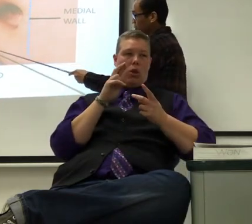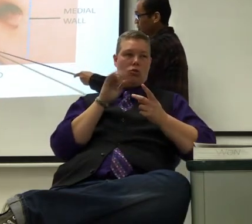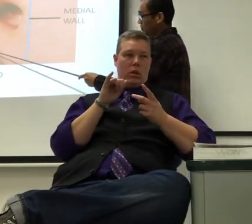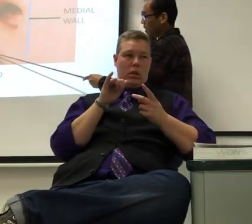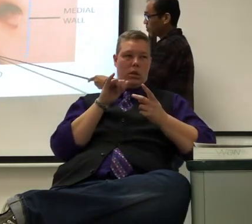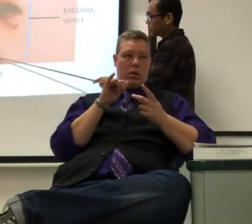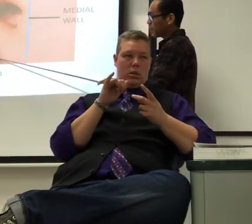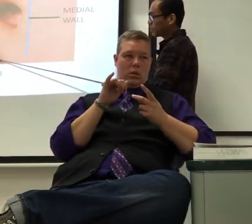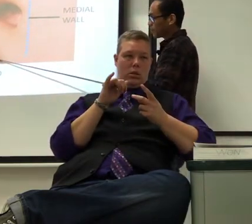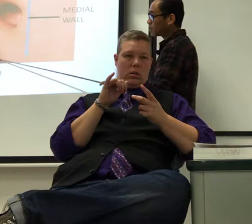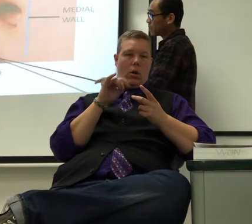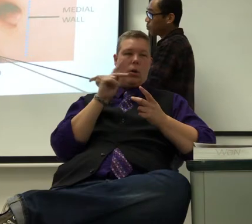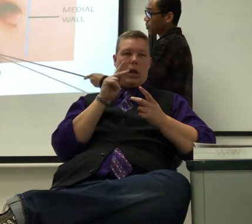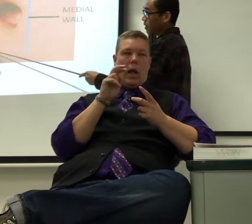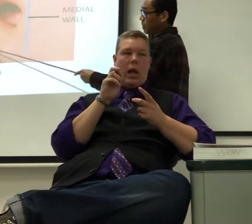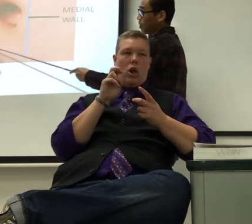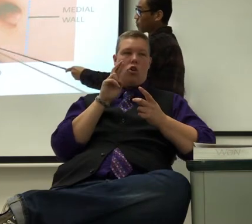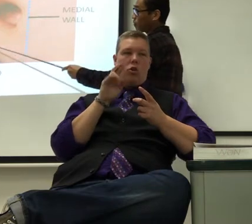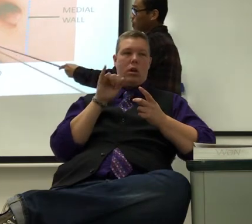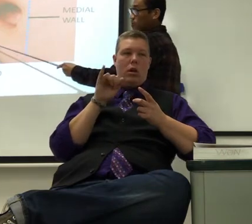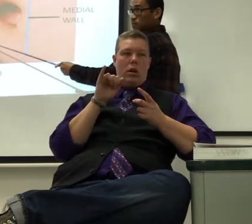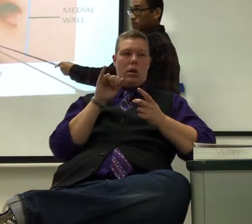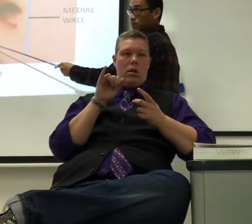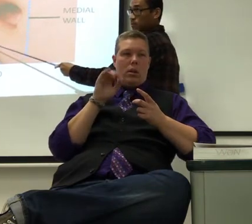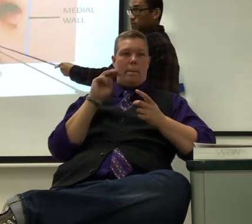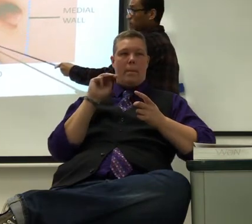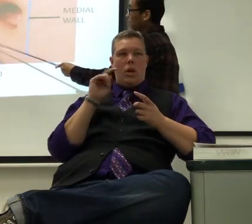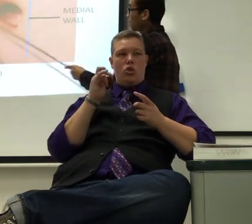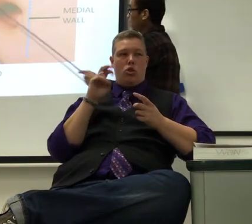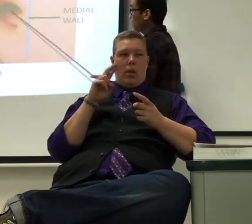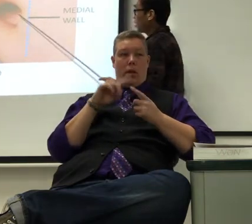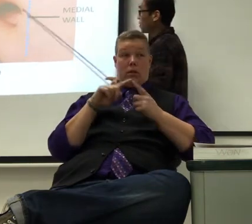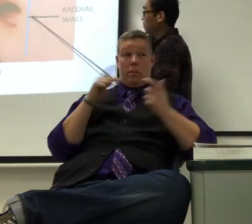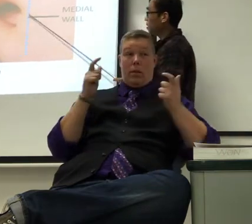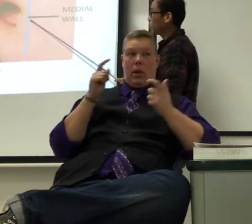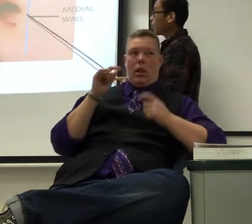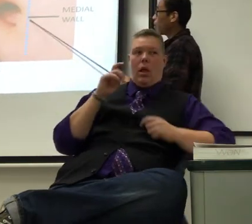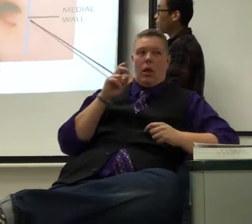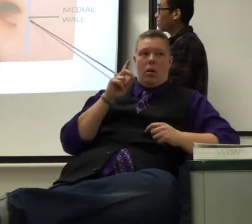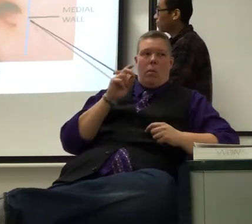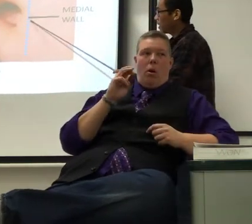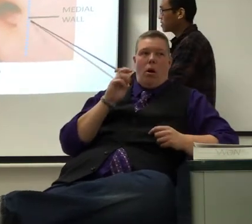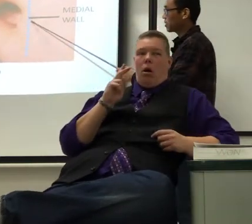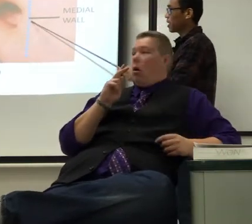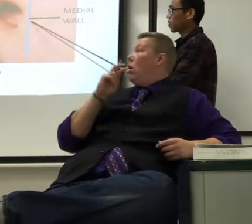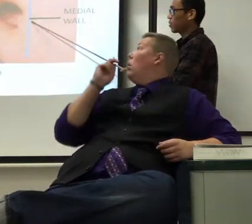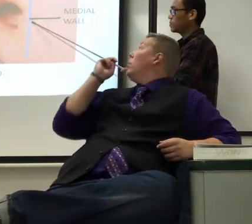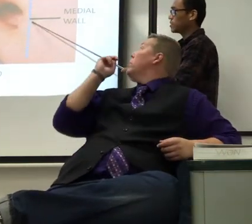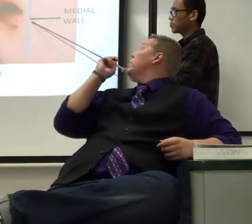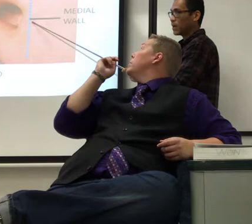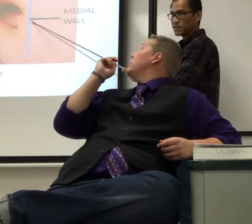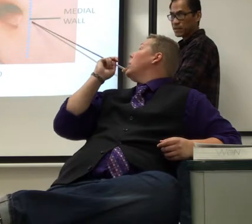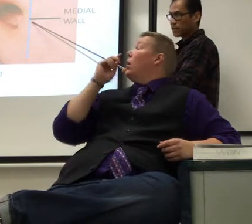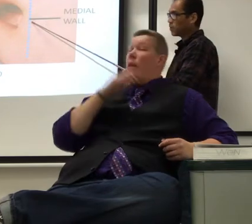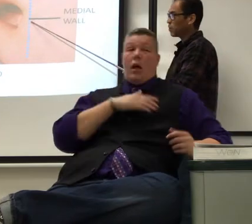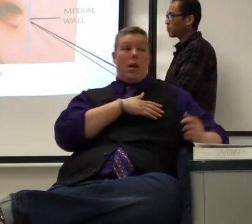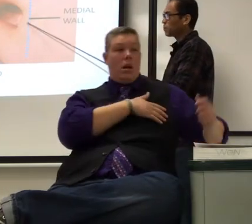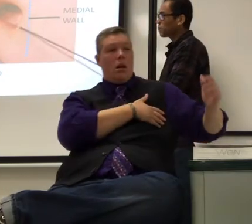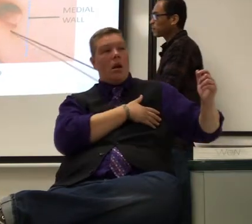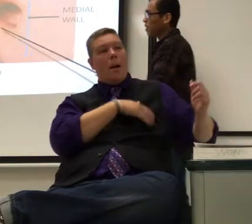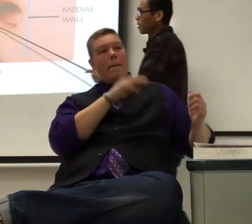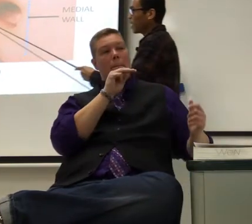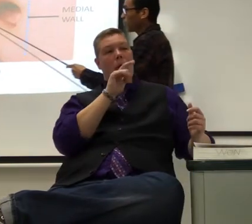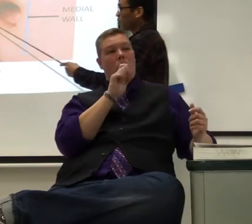inferior border of the teres major. And that's an important landmark for us. In the medial wall, basically you got ribs and serratus